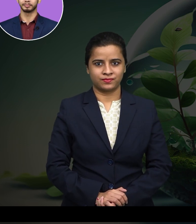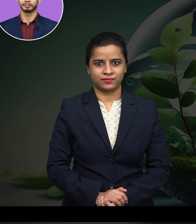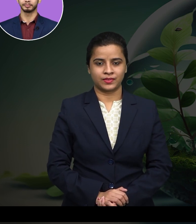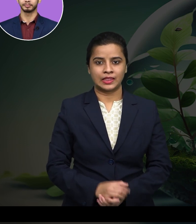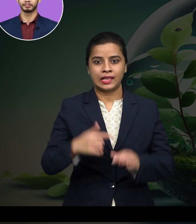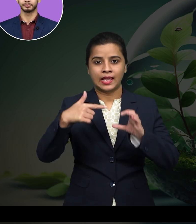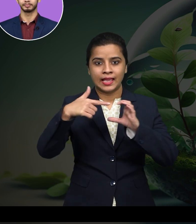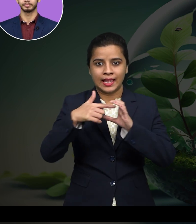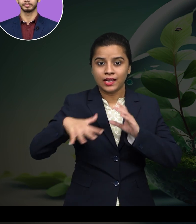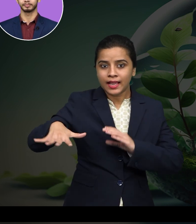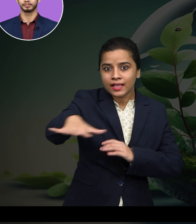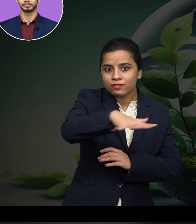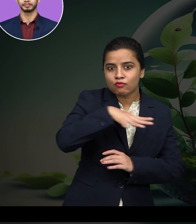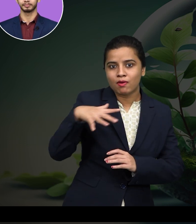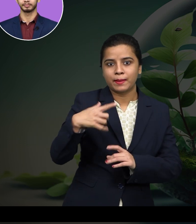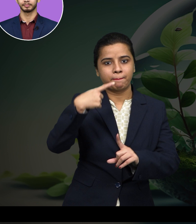ecosystem,